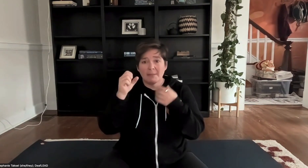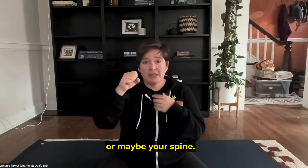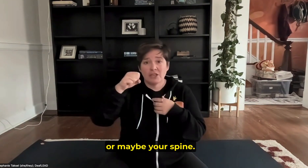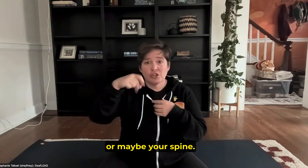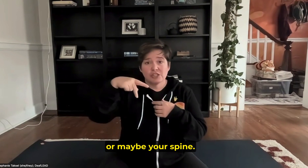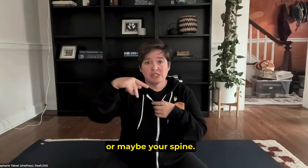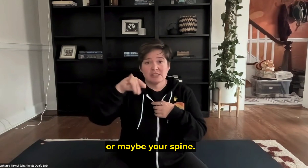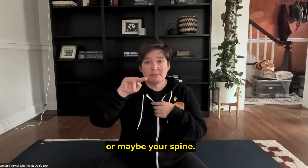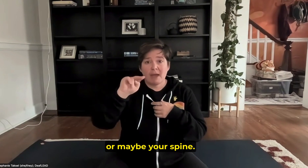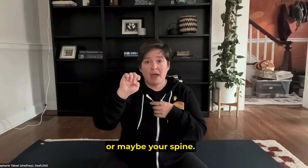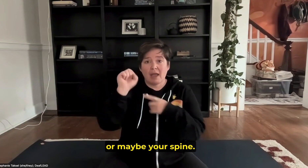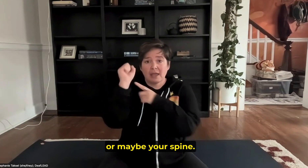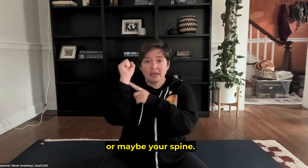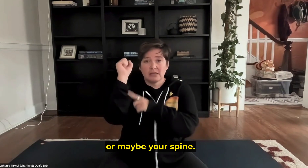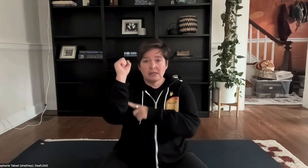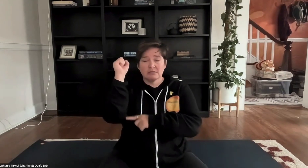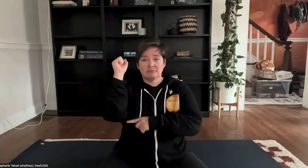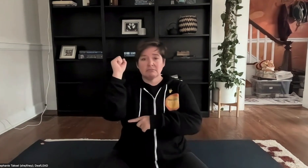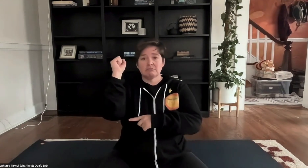or maybe your spine.